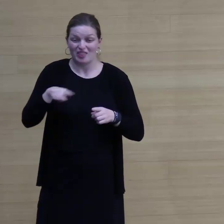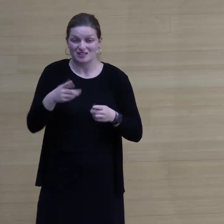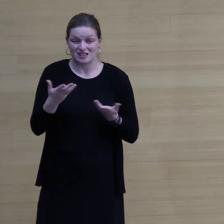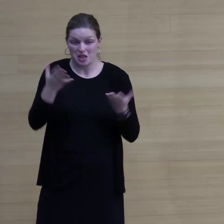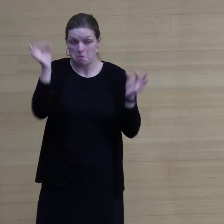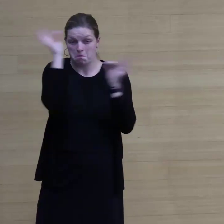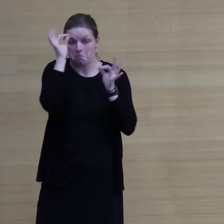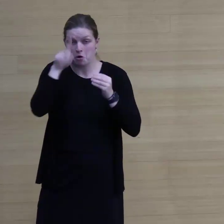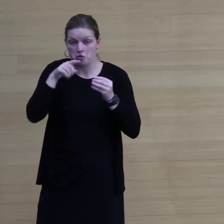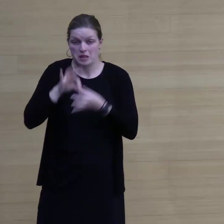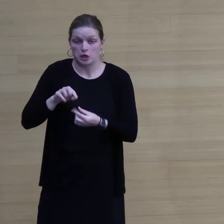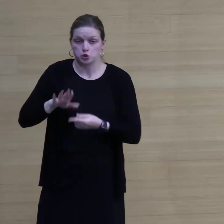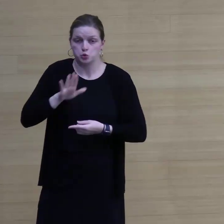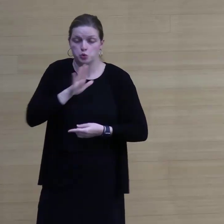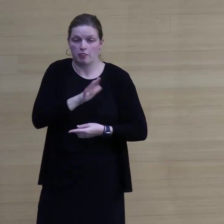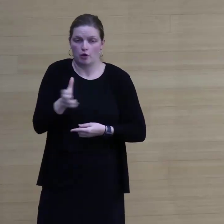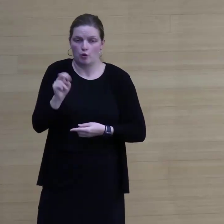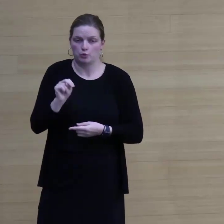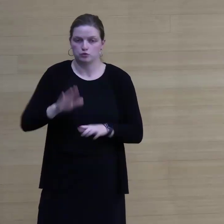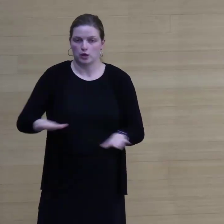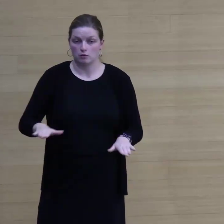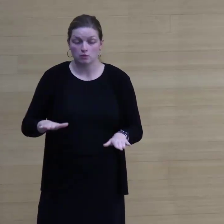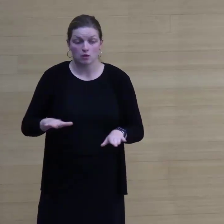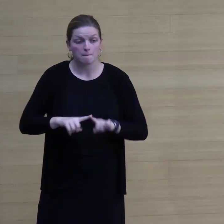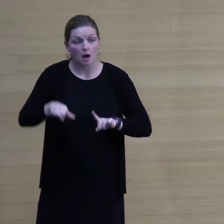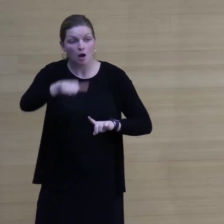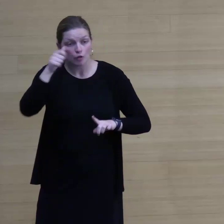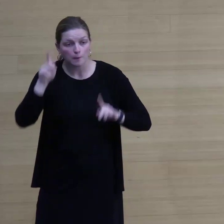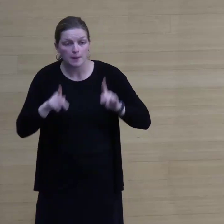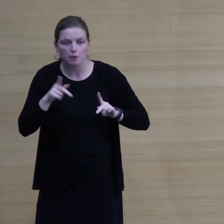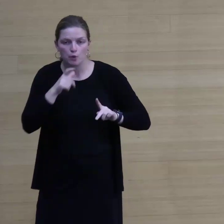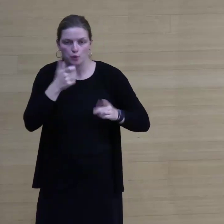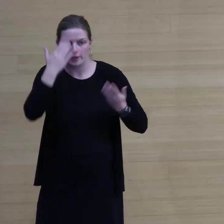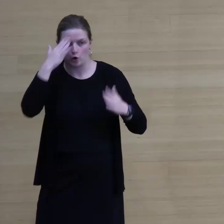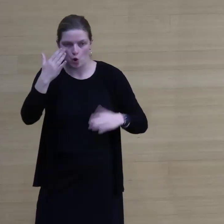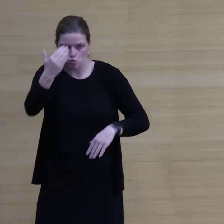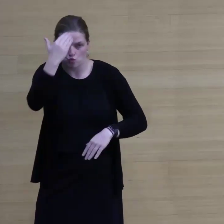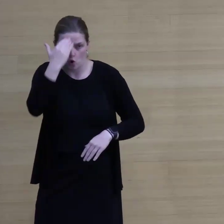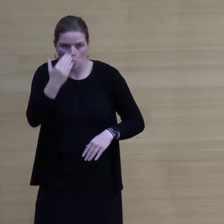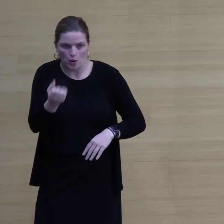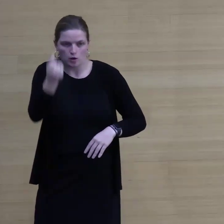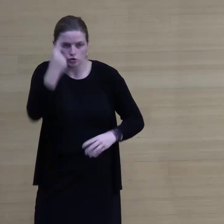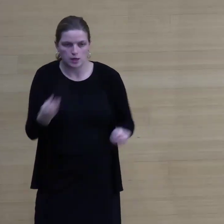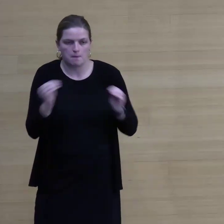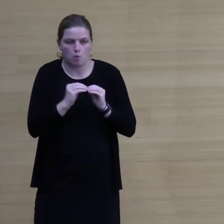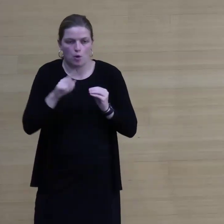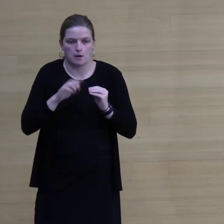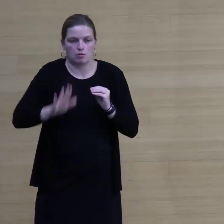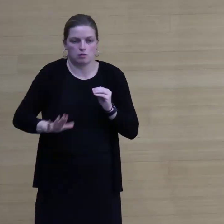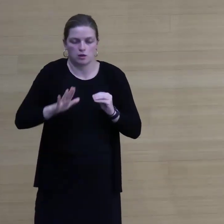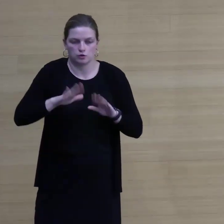not know about their child, but that other people that they don't know will understand about their